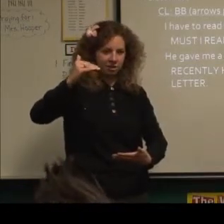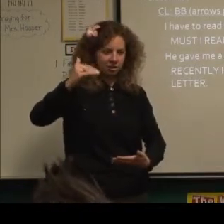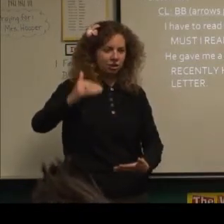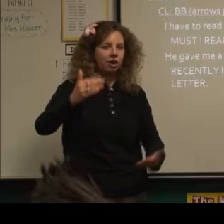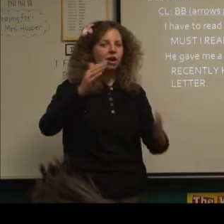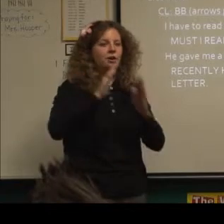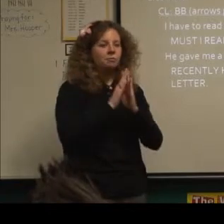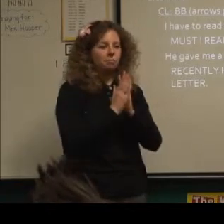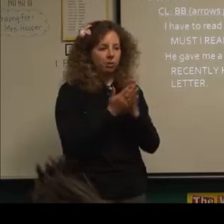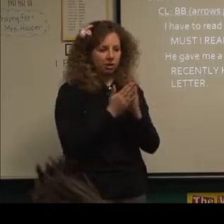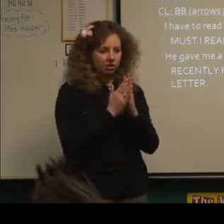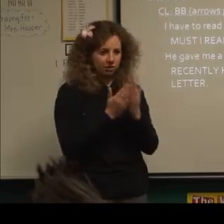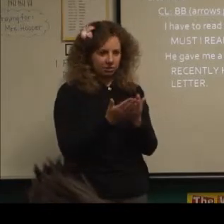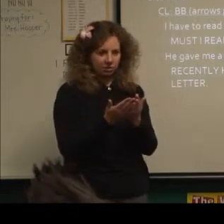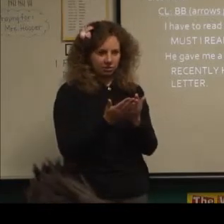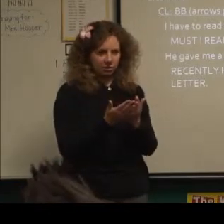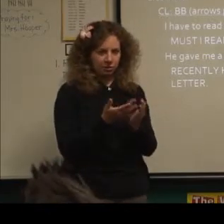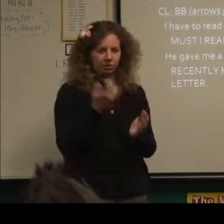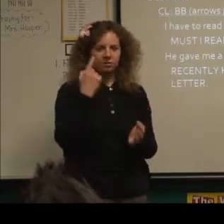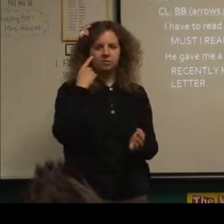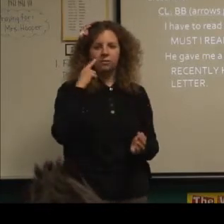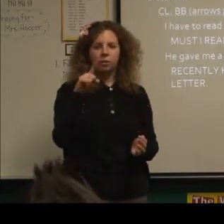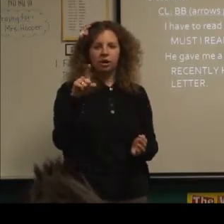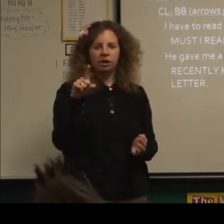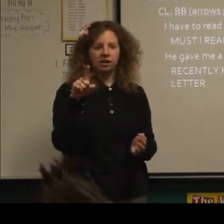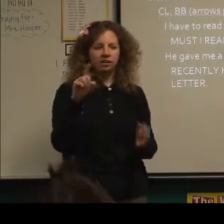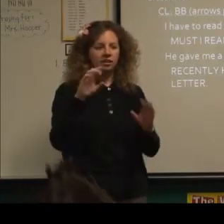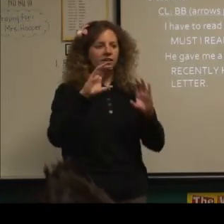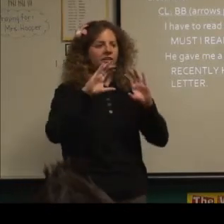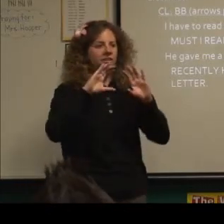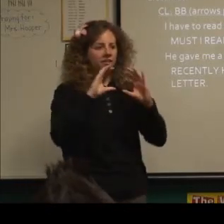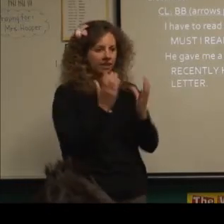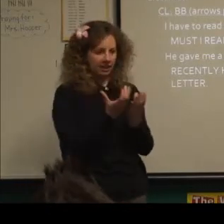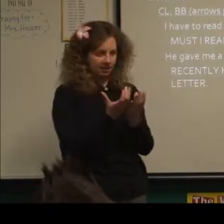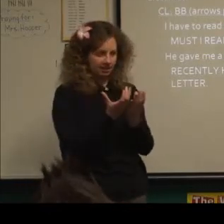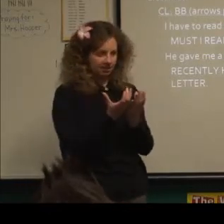much books for class.